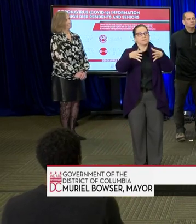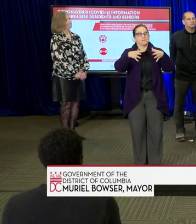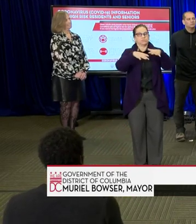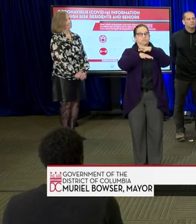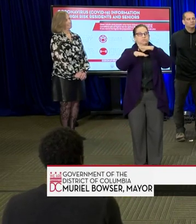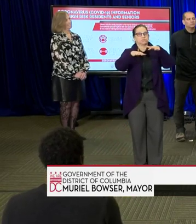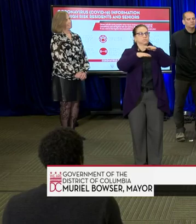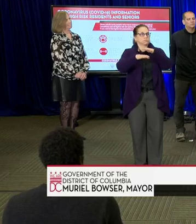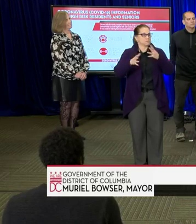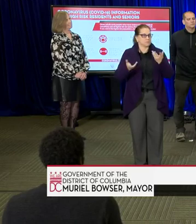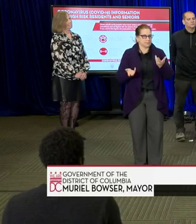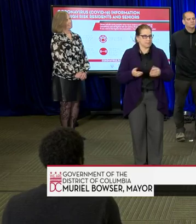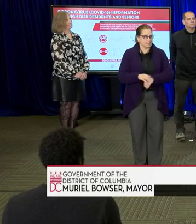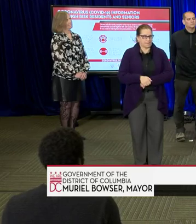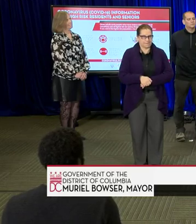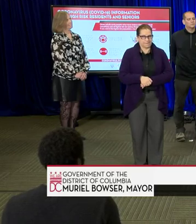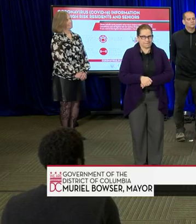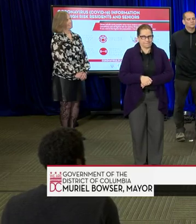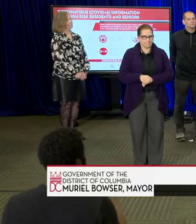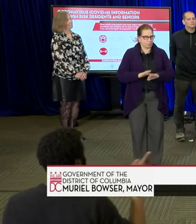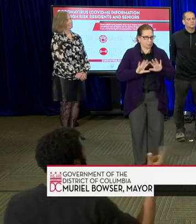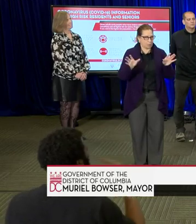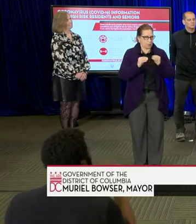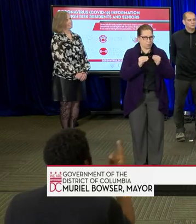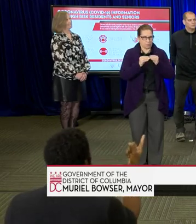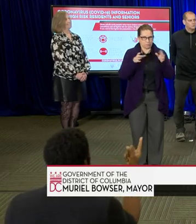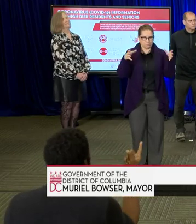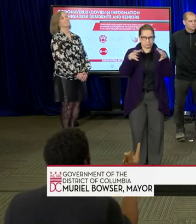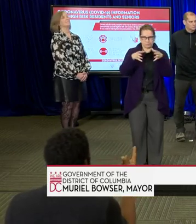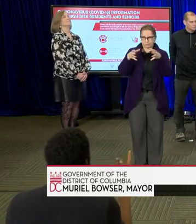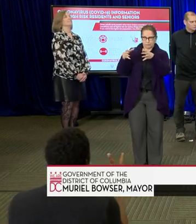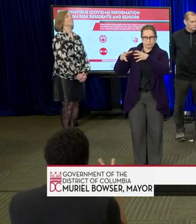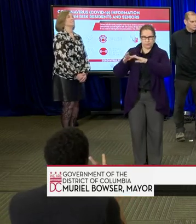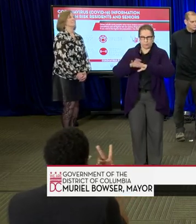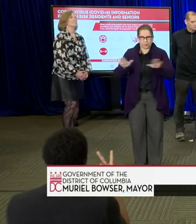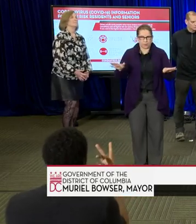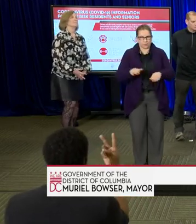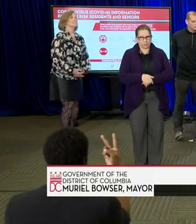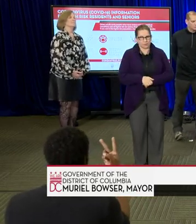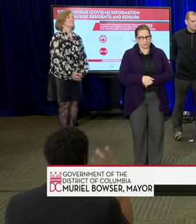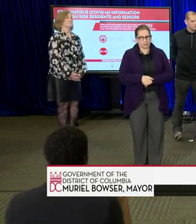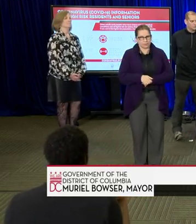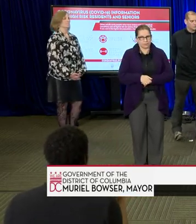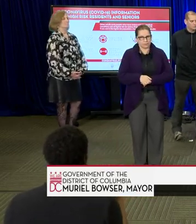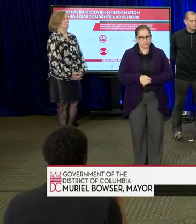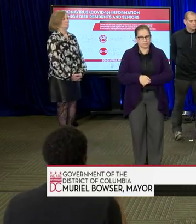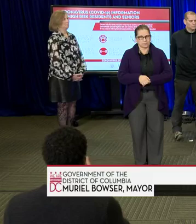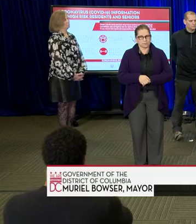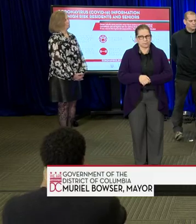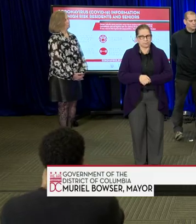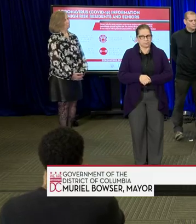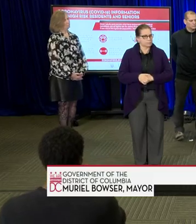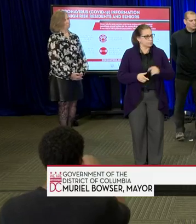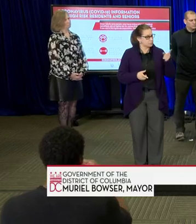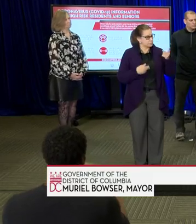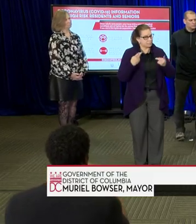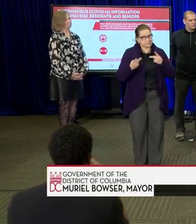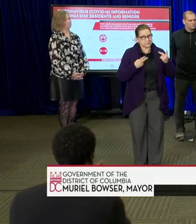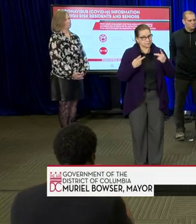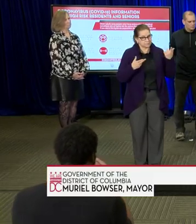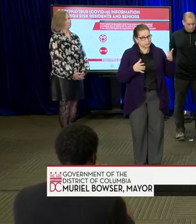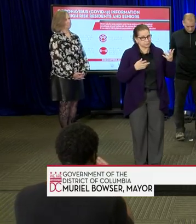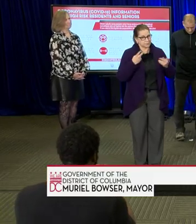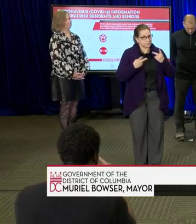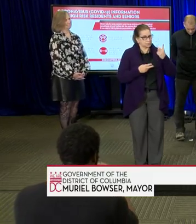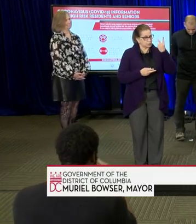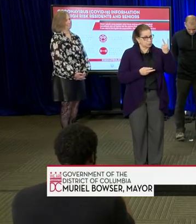Mayor Bowser, could we ask about you mentioned you visited 2 healthcare facilities. Could you name those? And then just what is the mood?